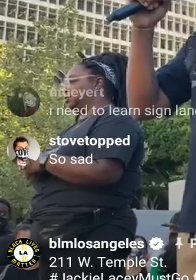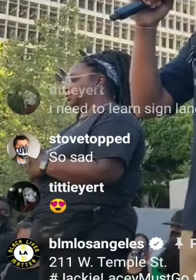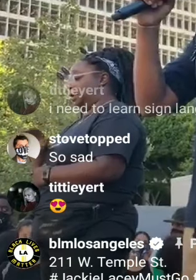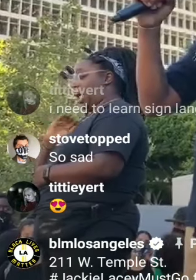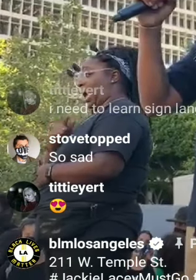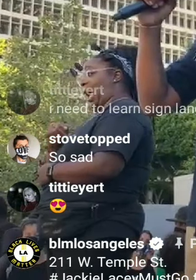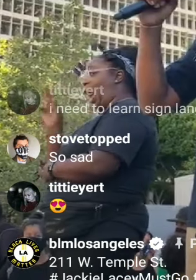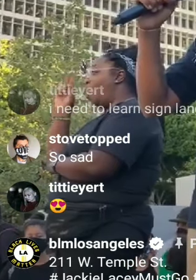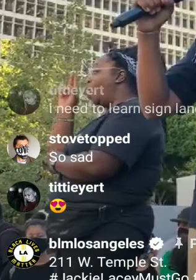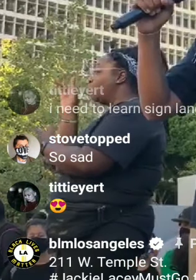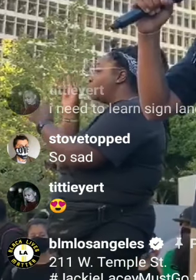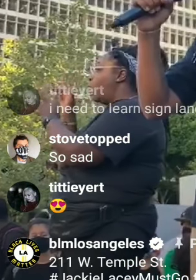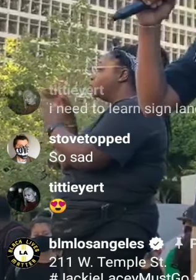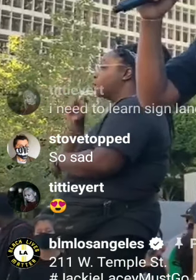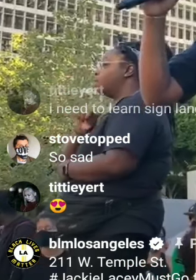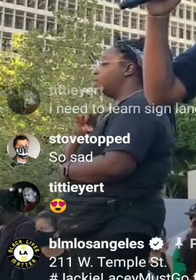and on that flight,